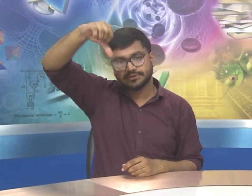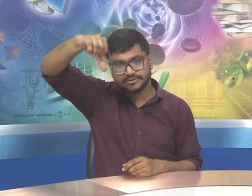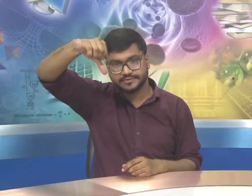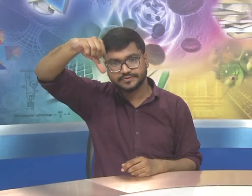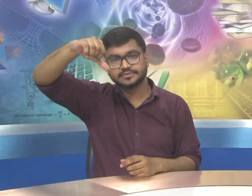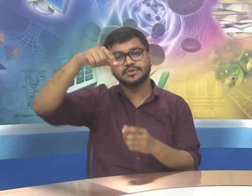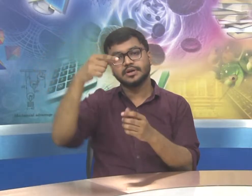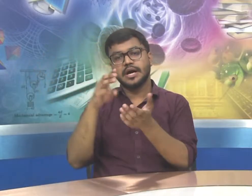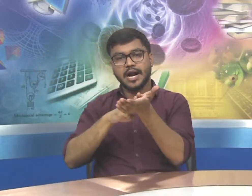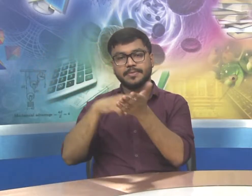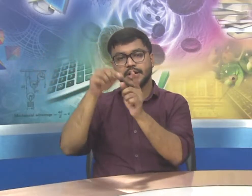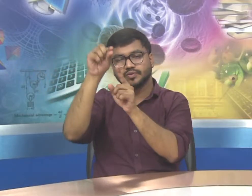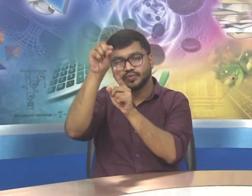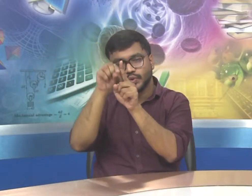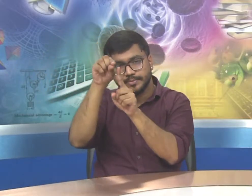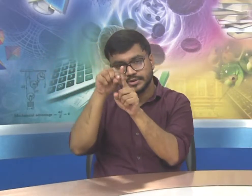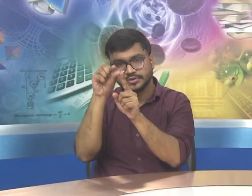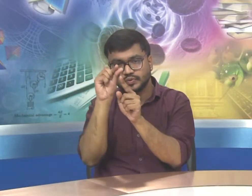1 nanometer equals to